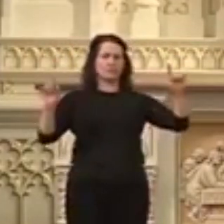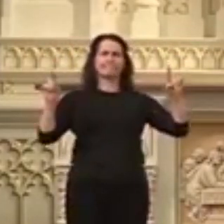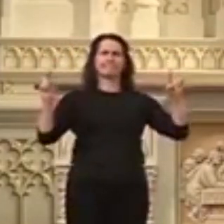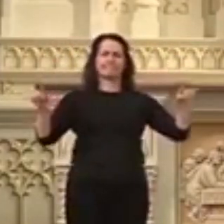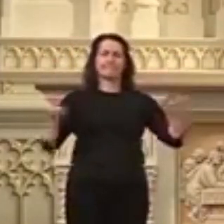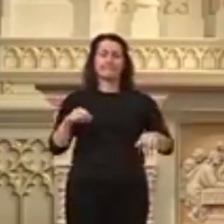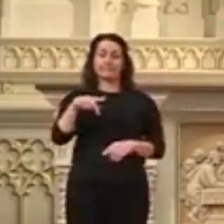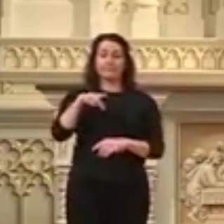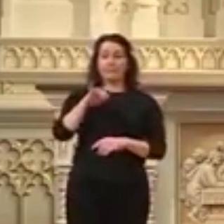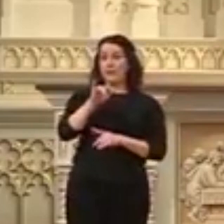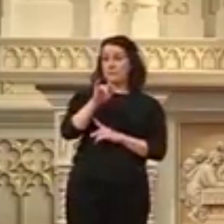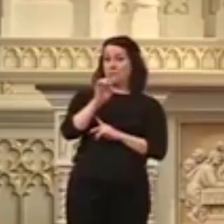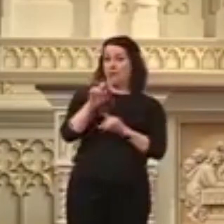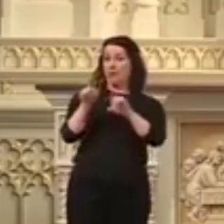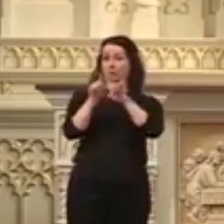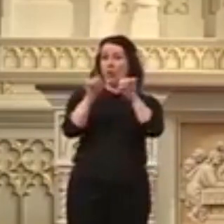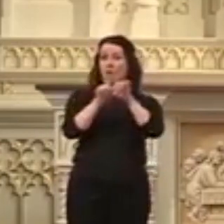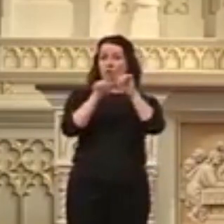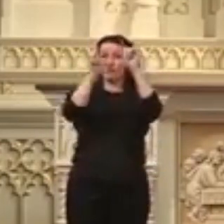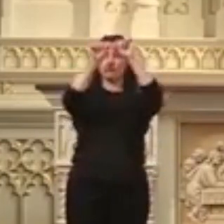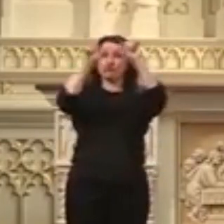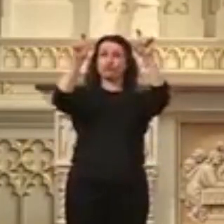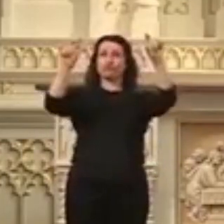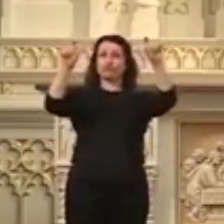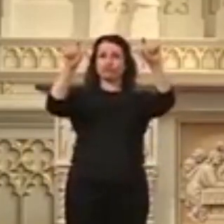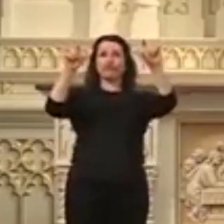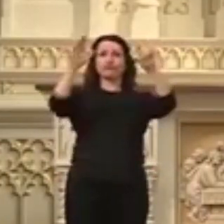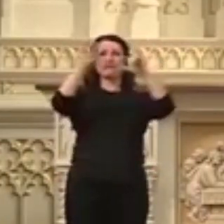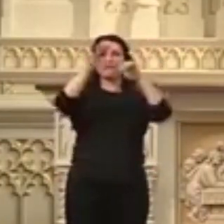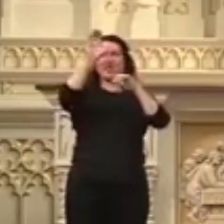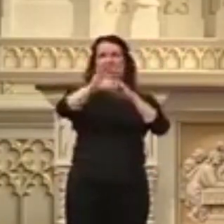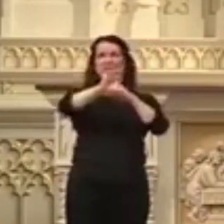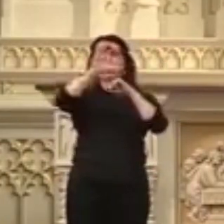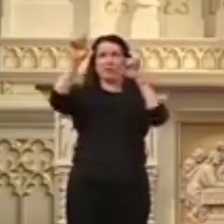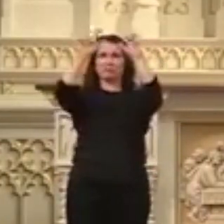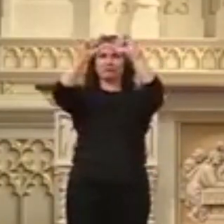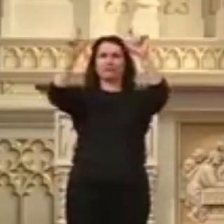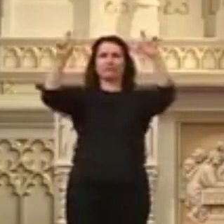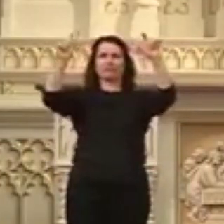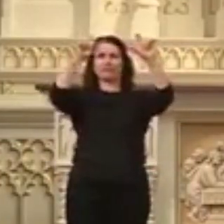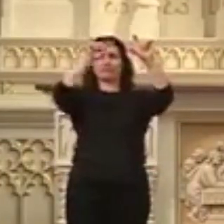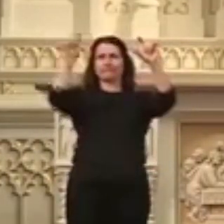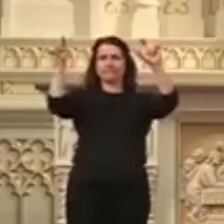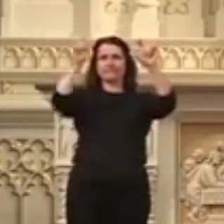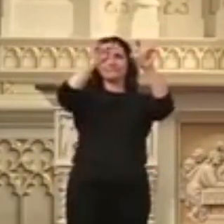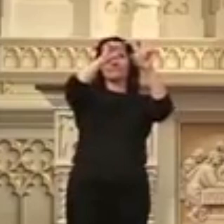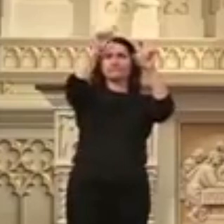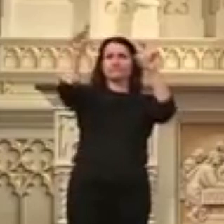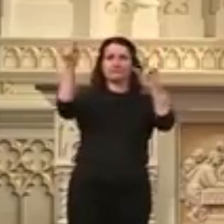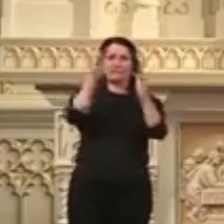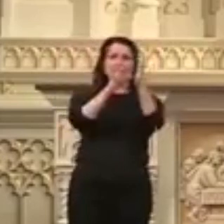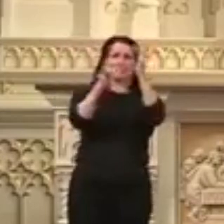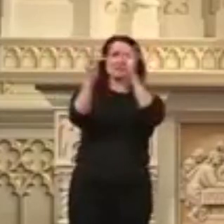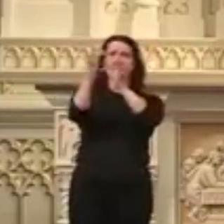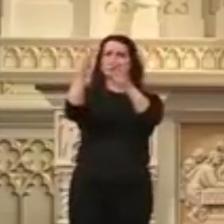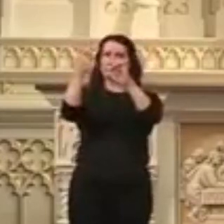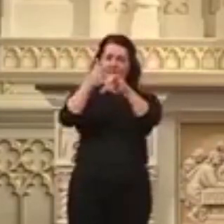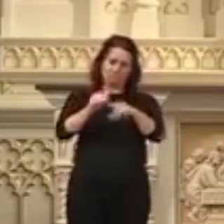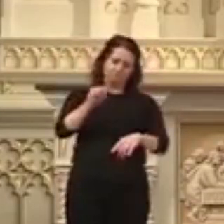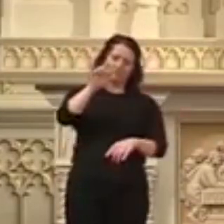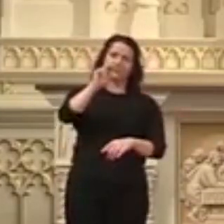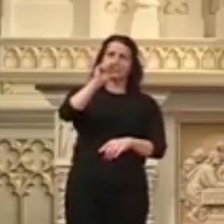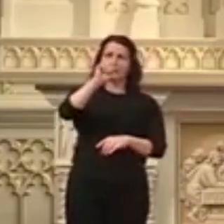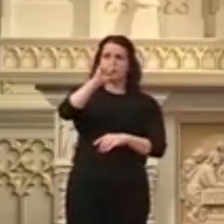inscription written and put on the cross. It read, Jesus the Nazarene, the King